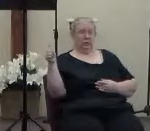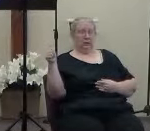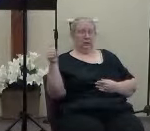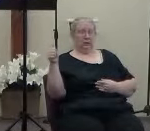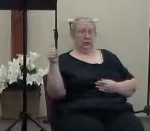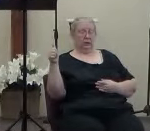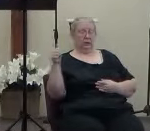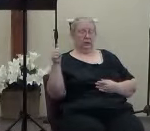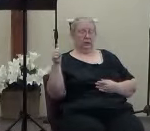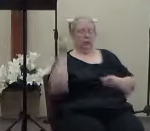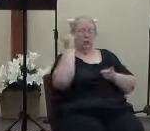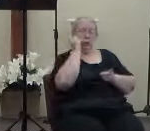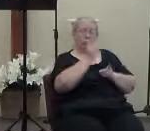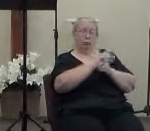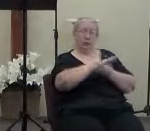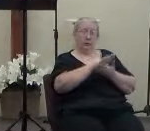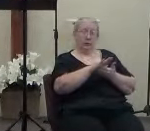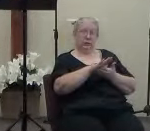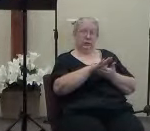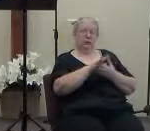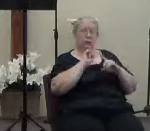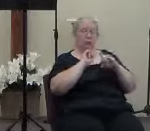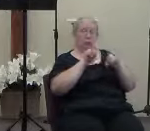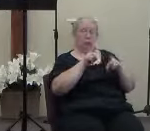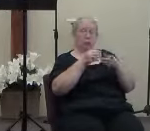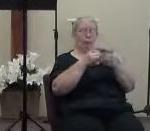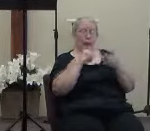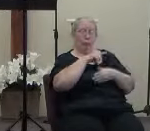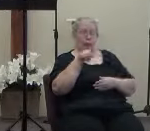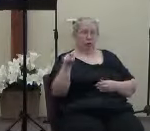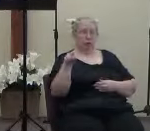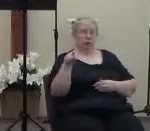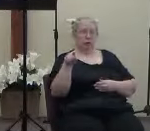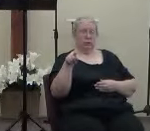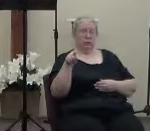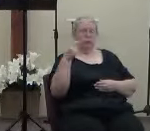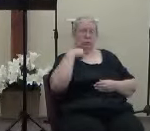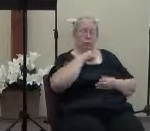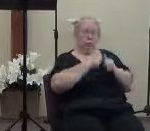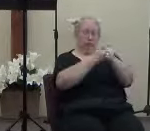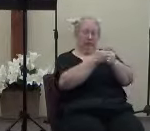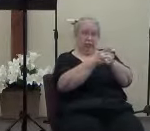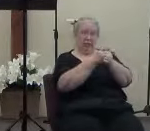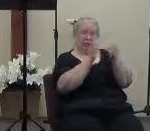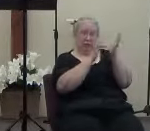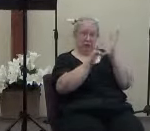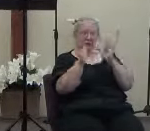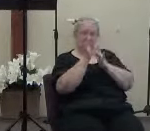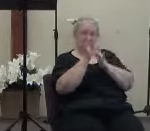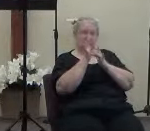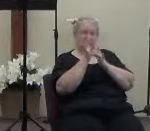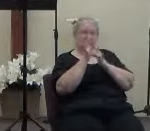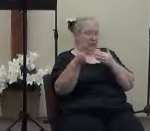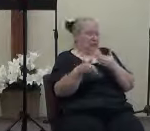Your righteousness will go before you. We're to follow Jesus. The righteousness, the glory is ahead of us, and all we got to do is follow it.